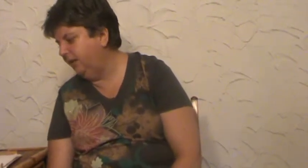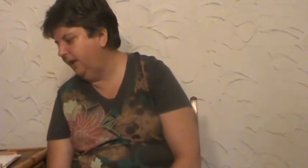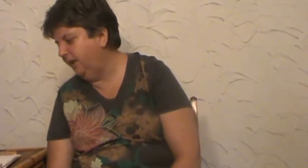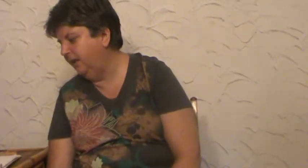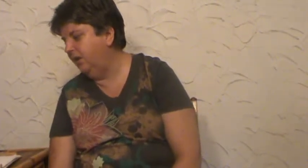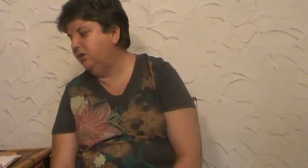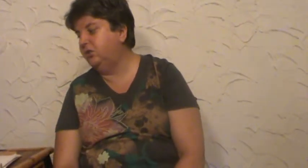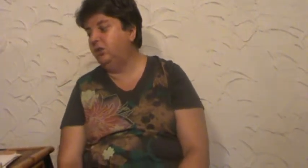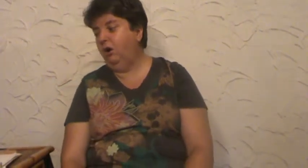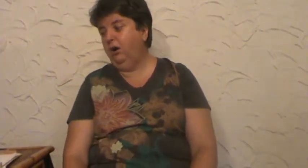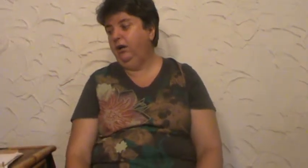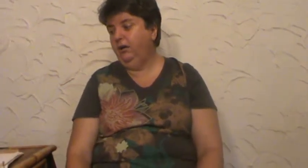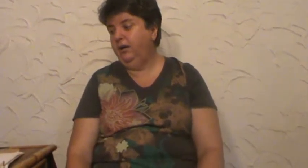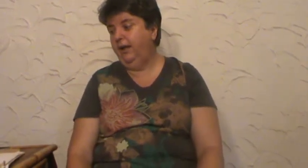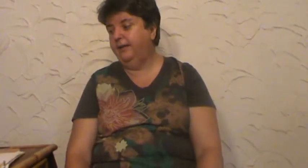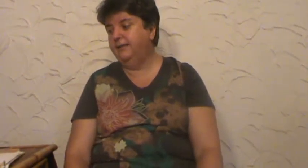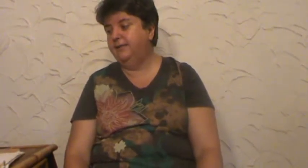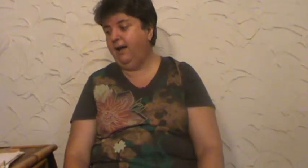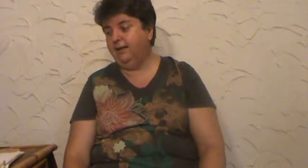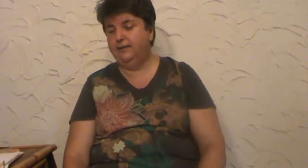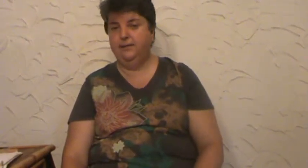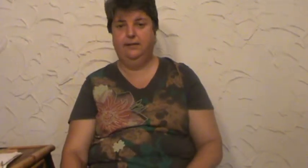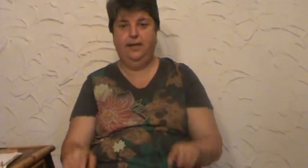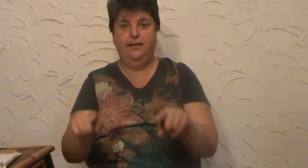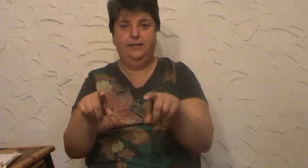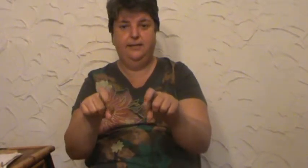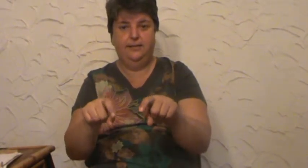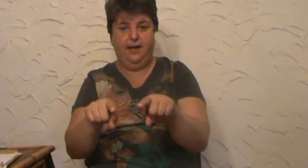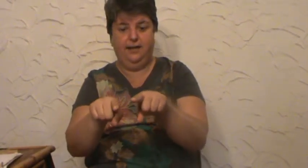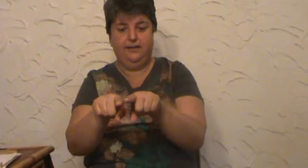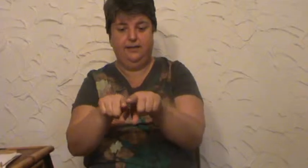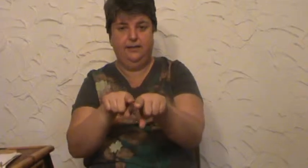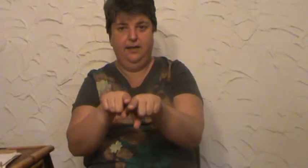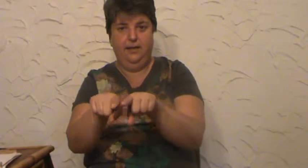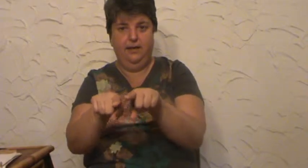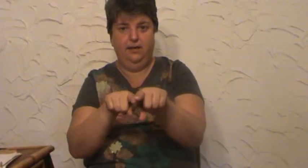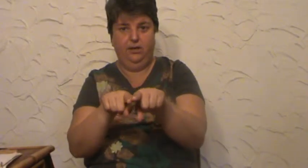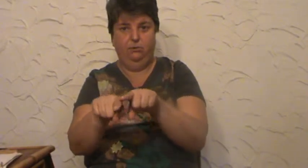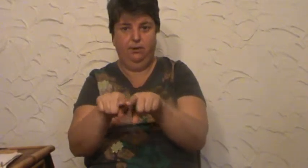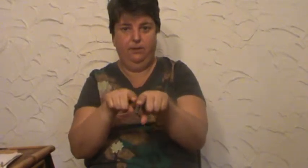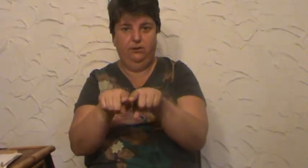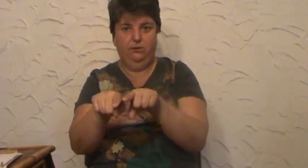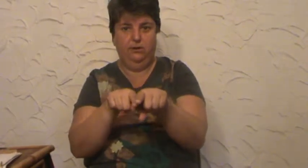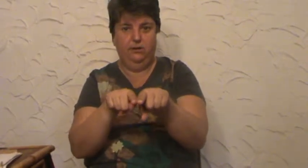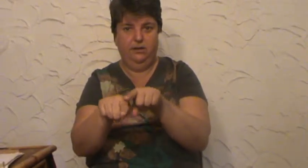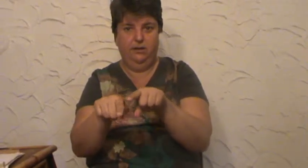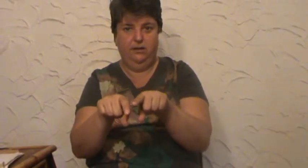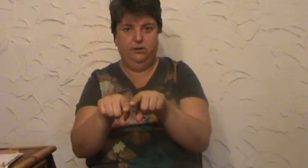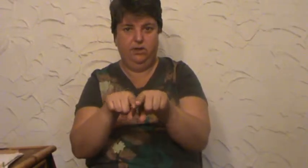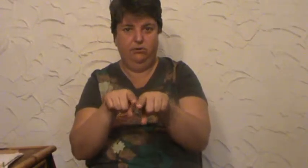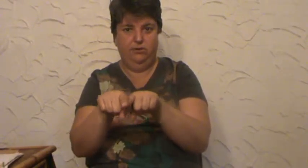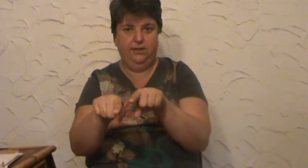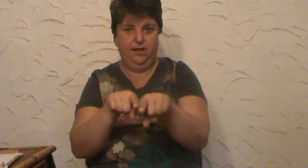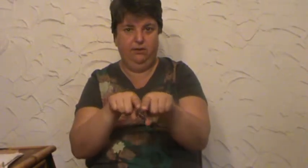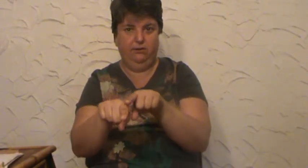Okay. Star and socks. Okay, this is socks. Like you're rubbing your toes together or